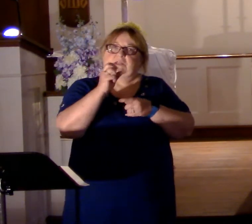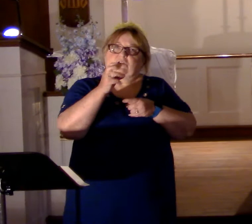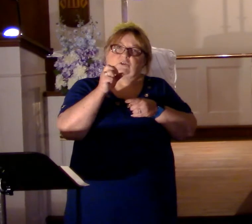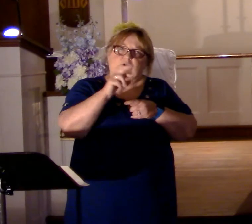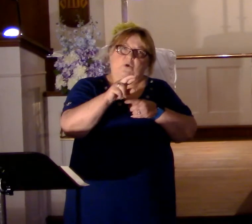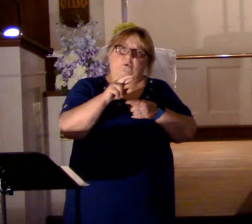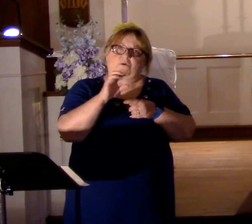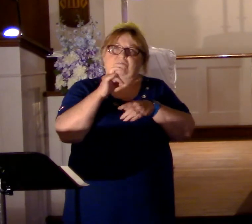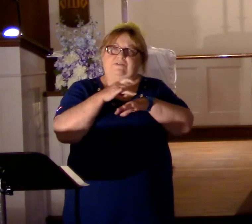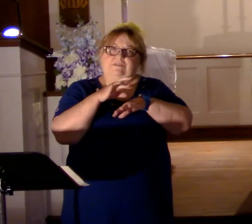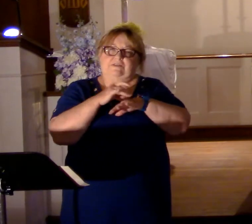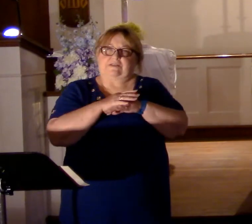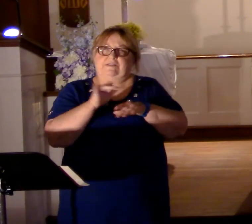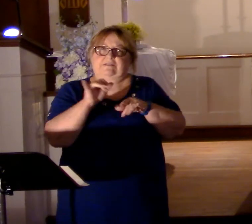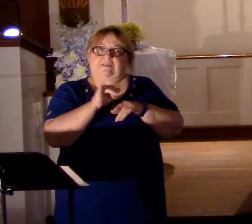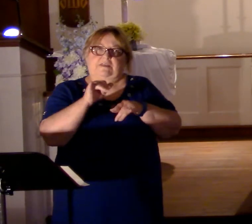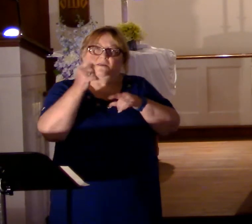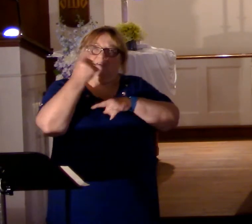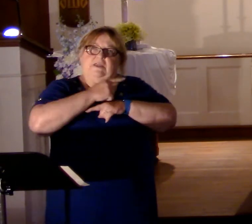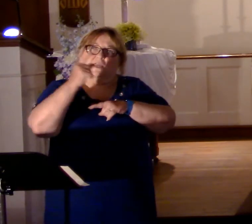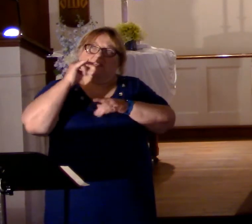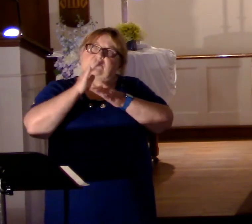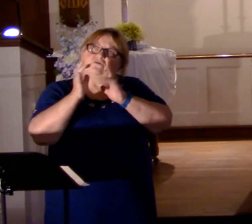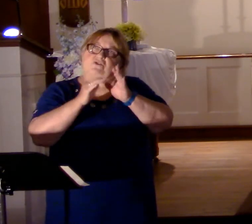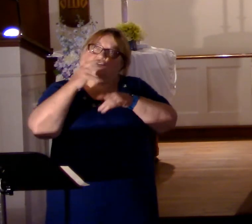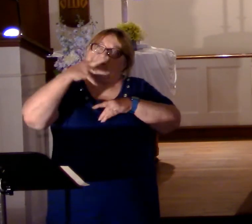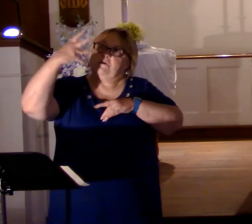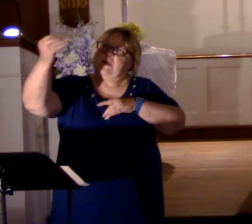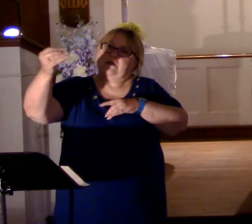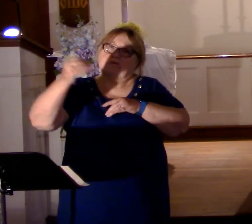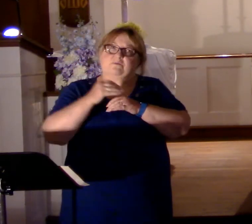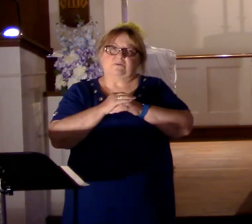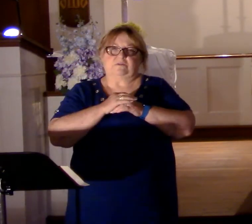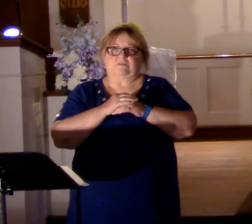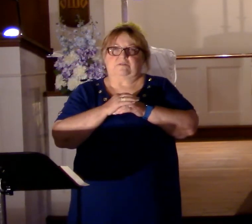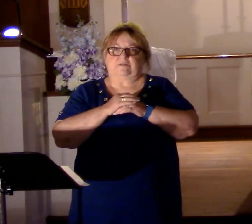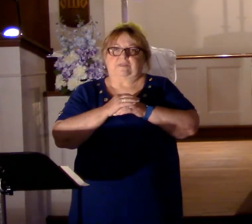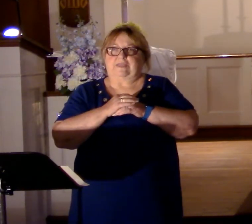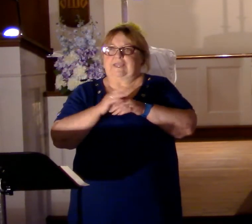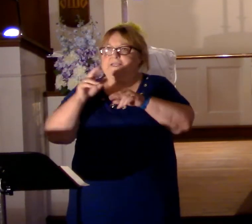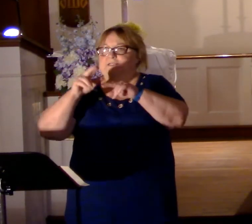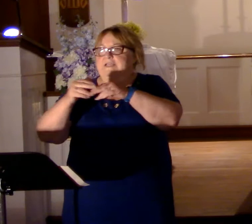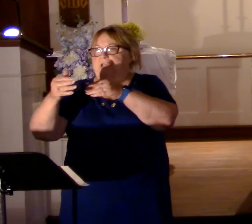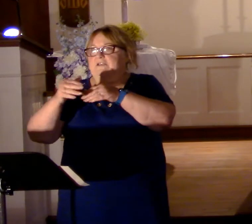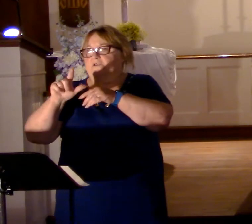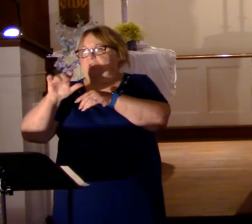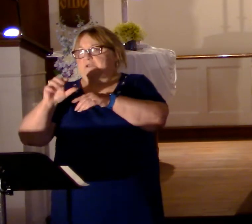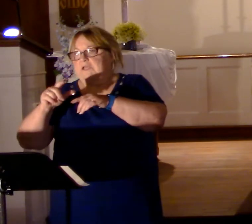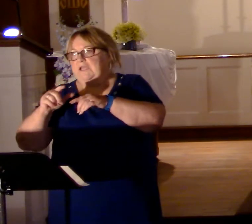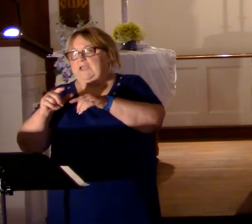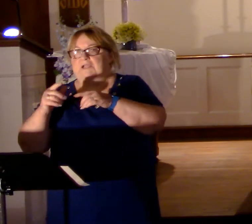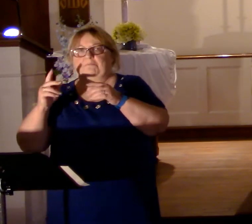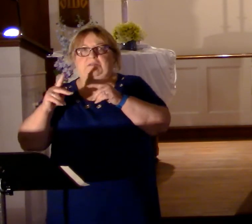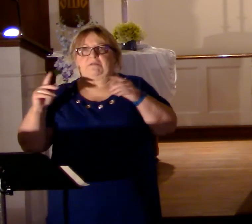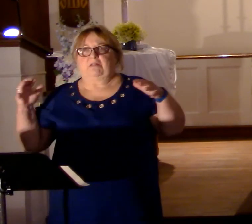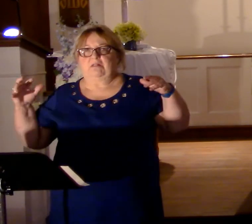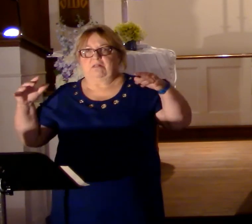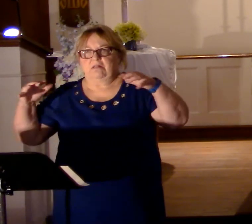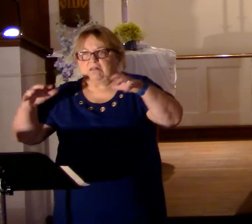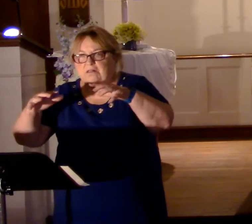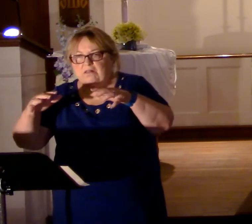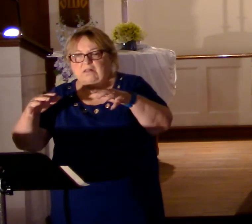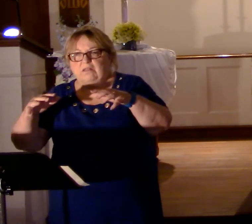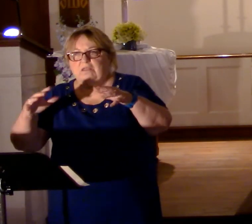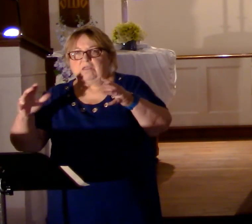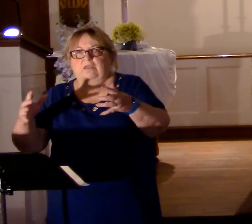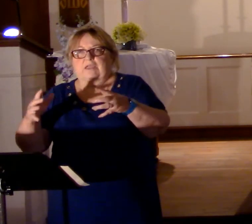The same day Jesus went out of that house and set it by the lake. such large crowds gathered around him that